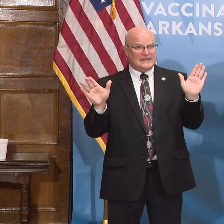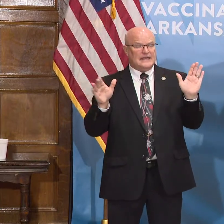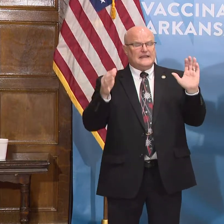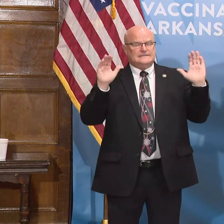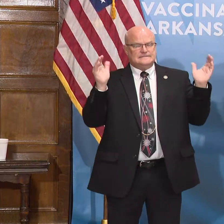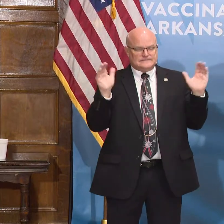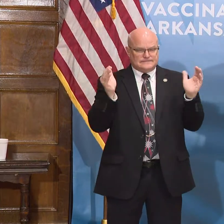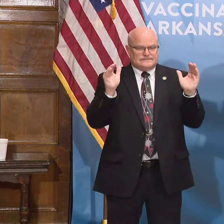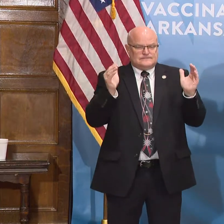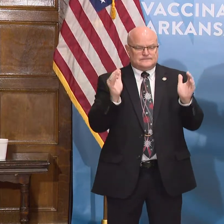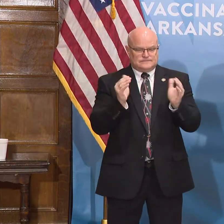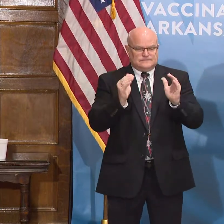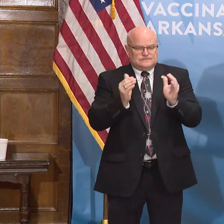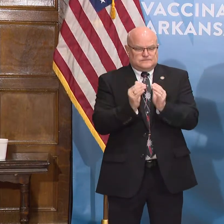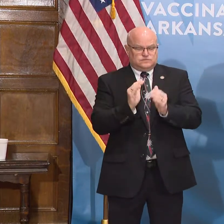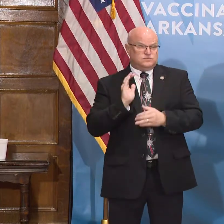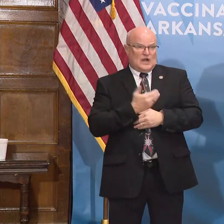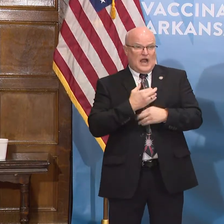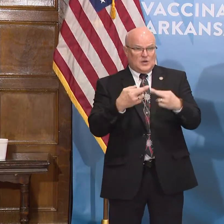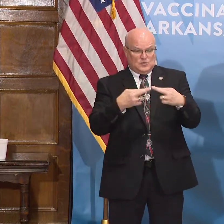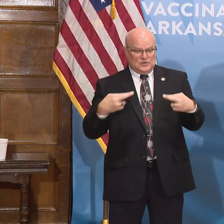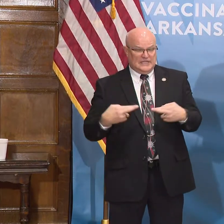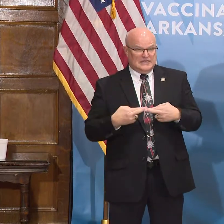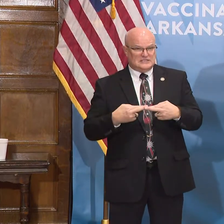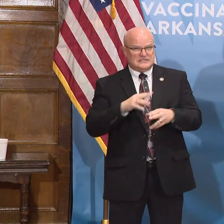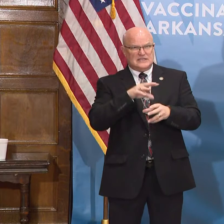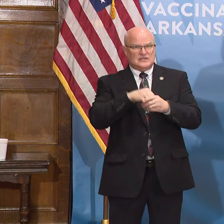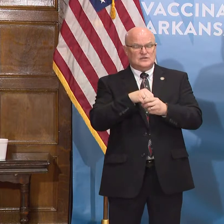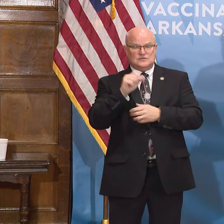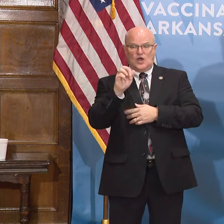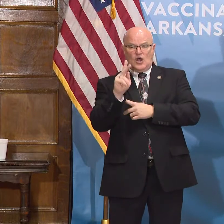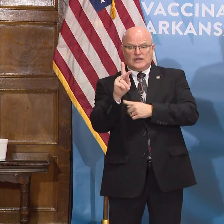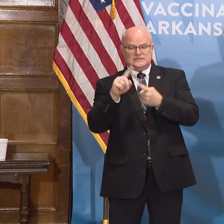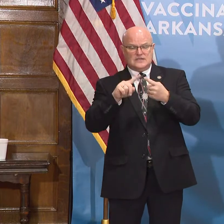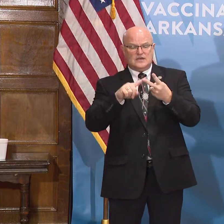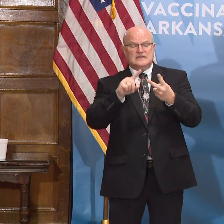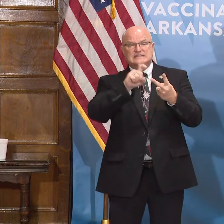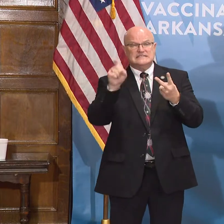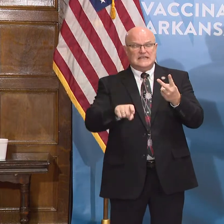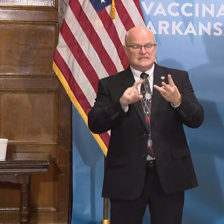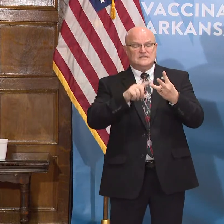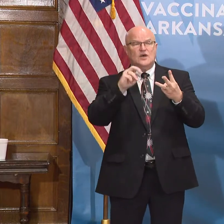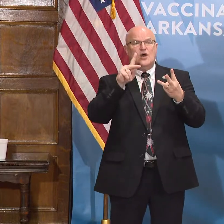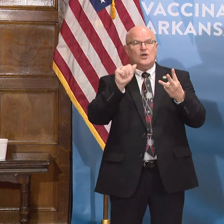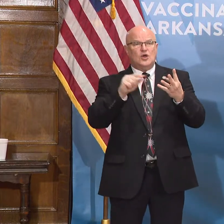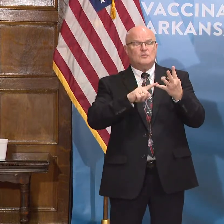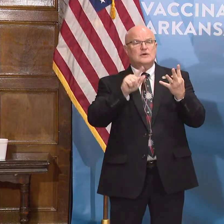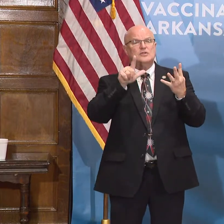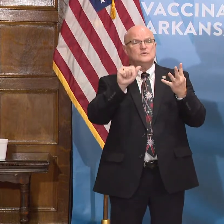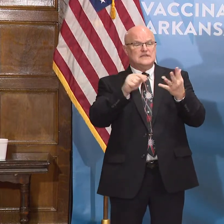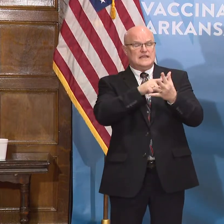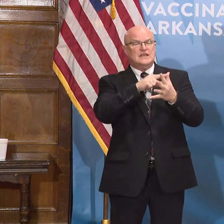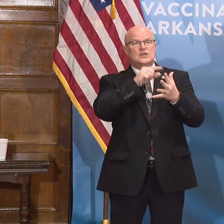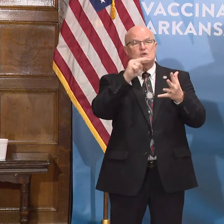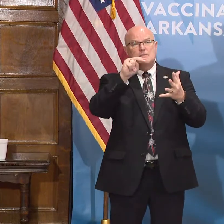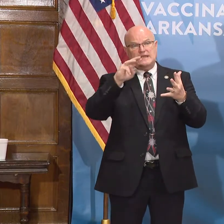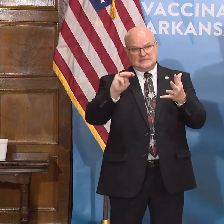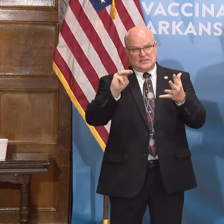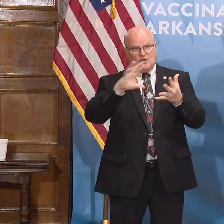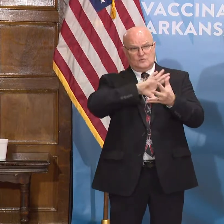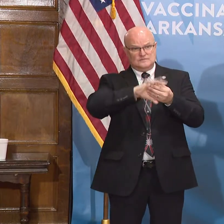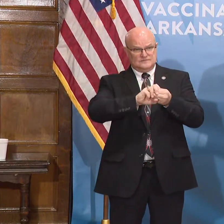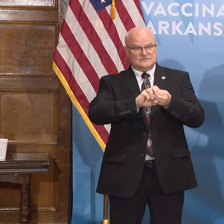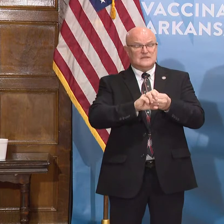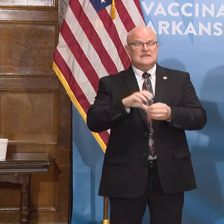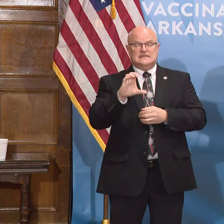down into our region, and our region includes Arkansas, Texas, Oklahoma, Louisiana, New Mexico, that